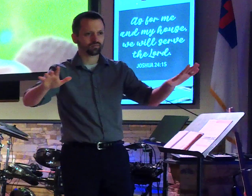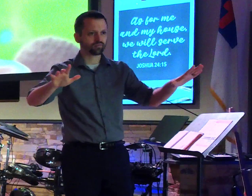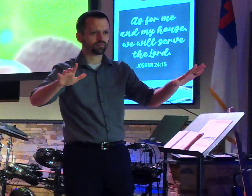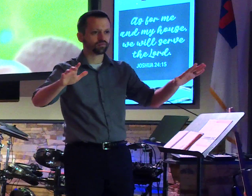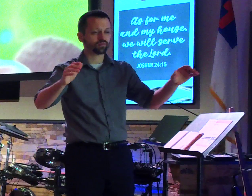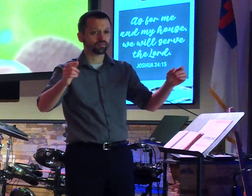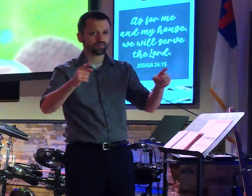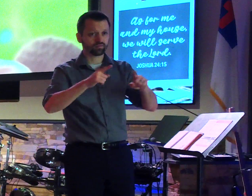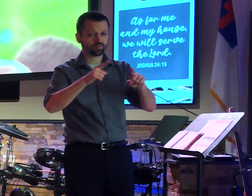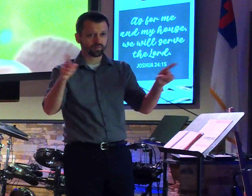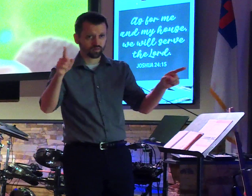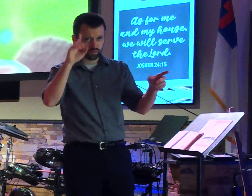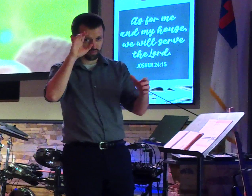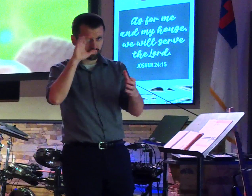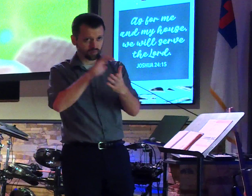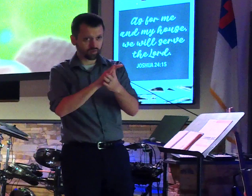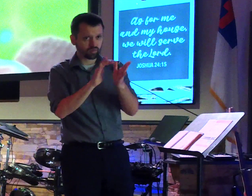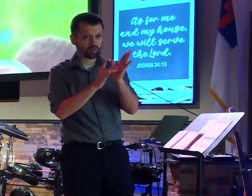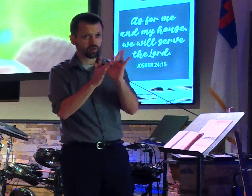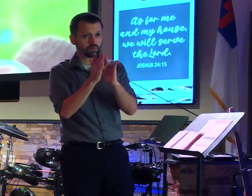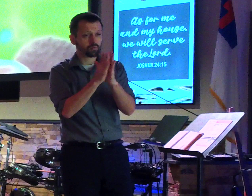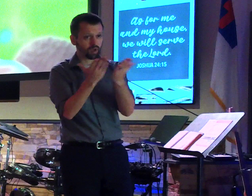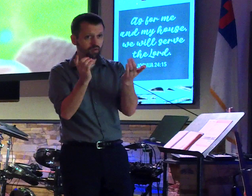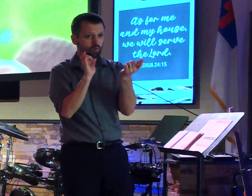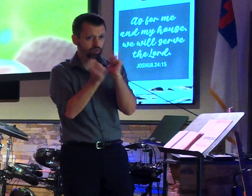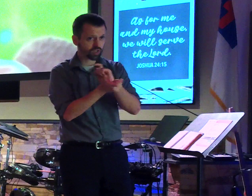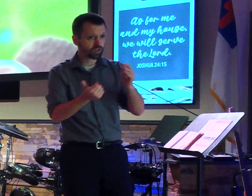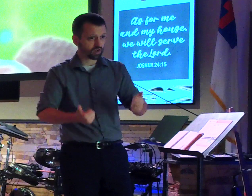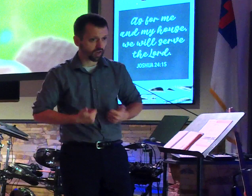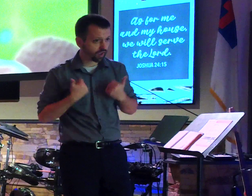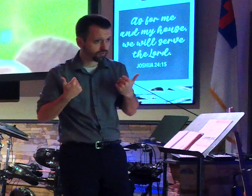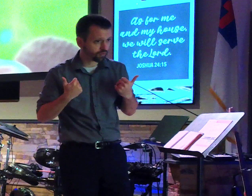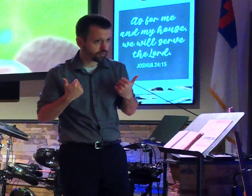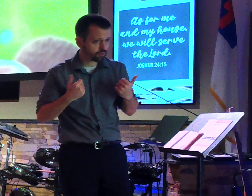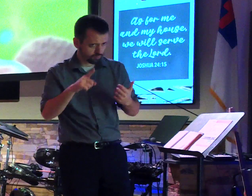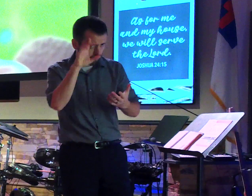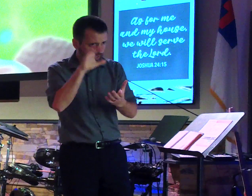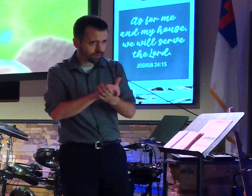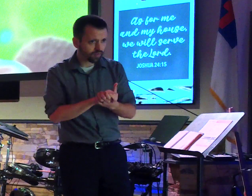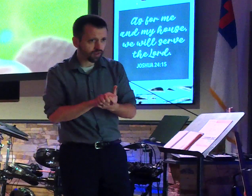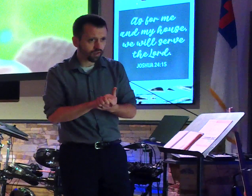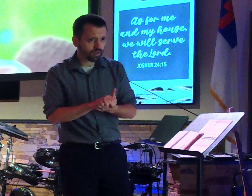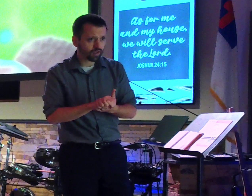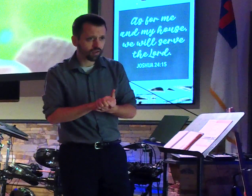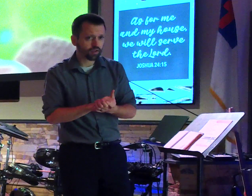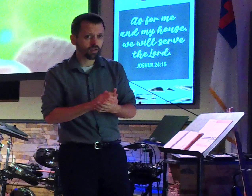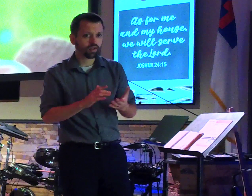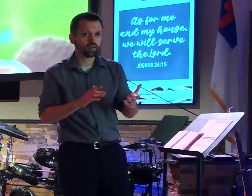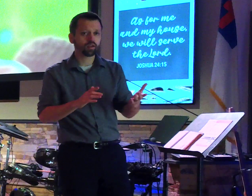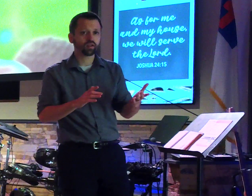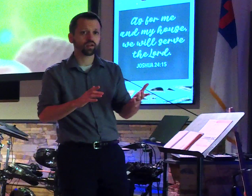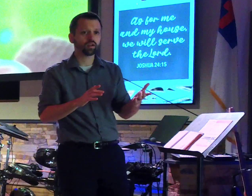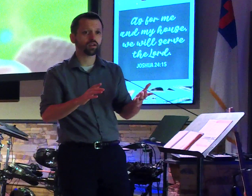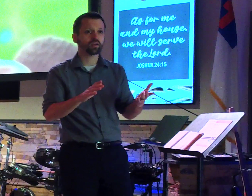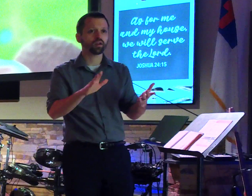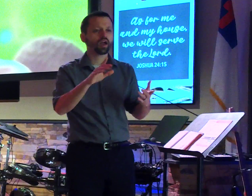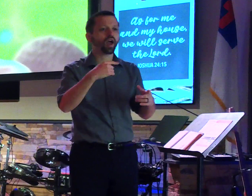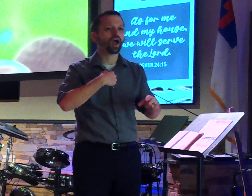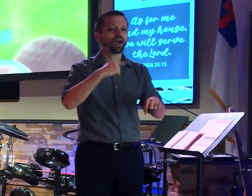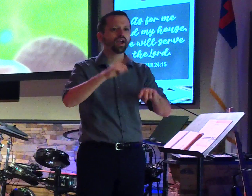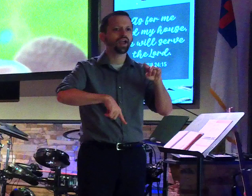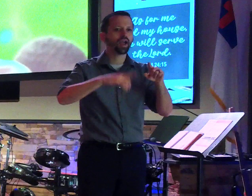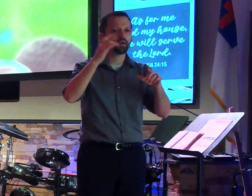how many of you believe that the Bible changes lives? Amen. Amen. And I can't even imagine not having a